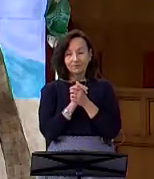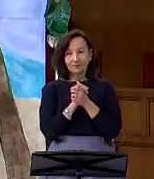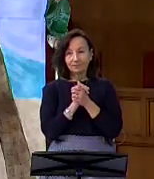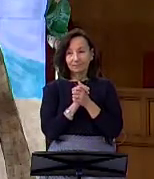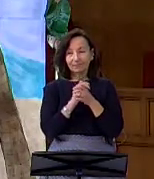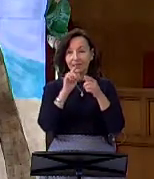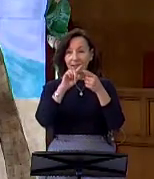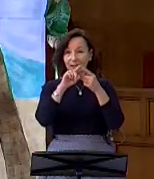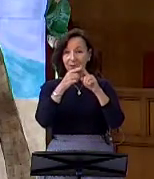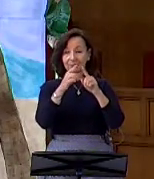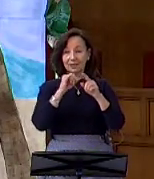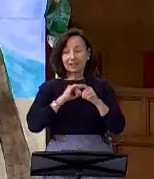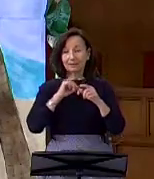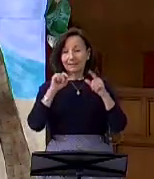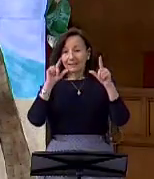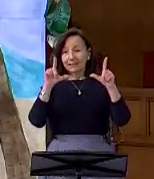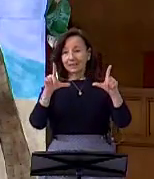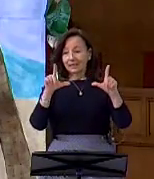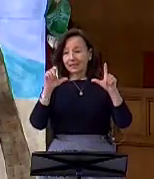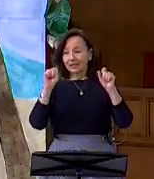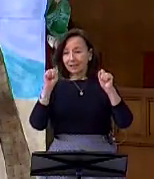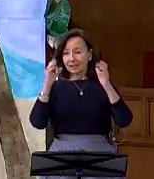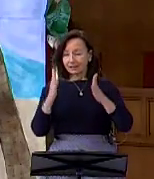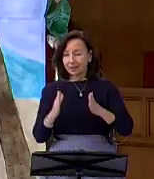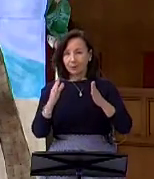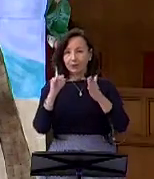Friends, I'm not the linguist that Paul is.